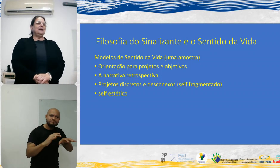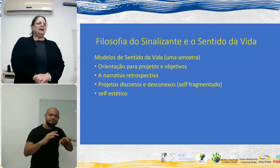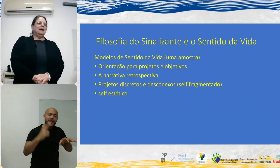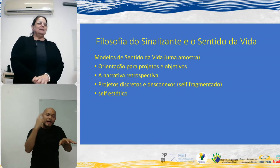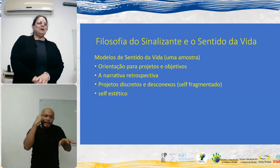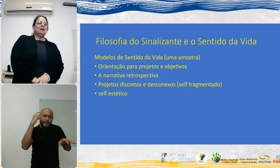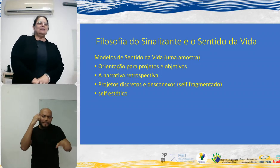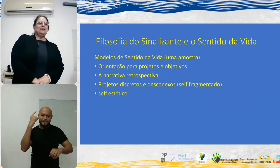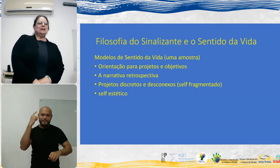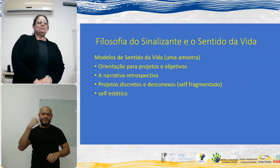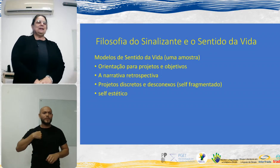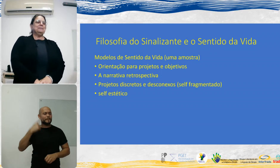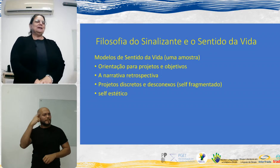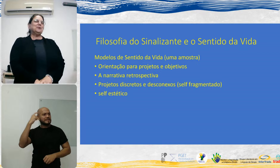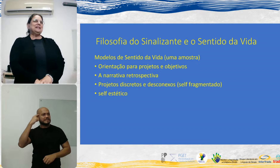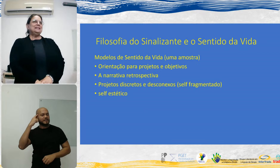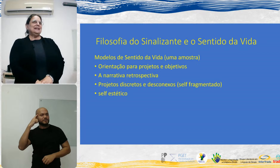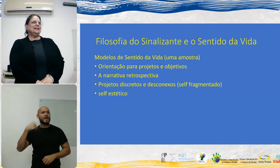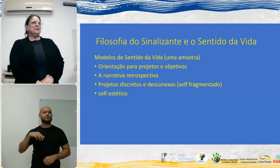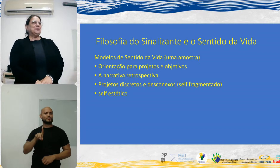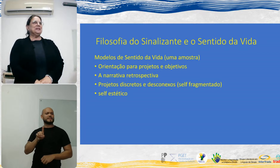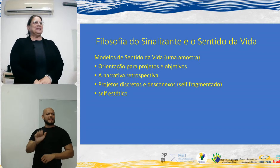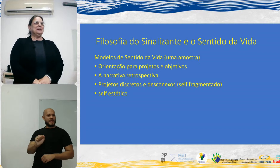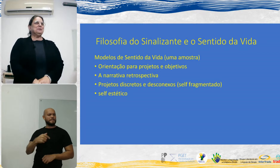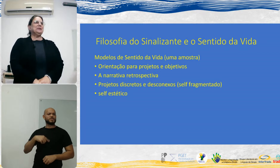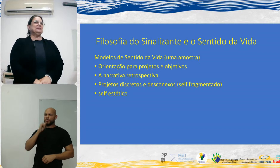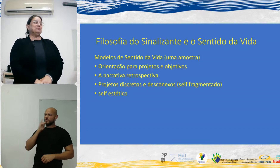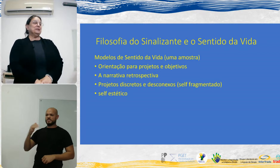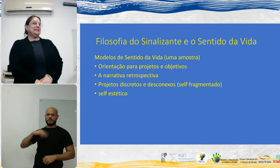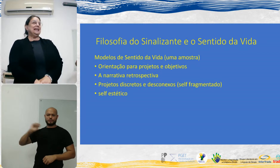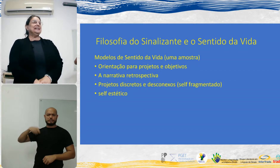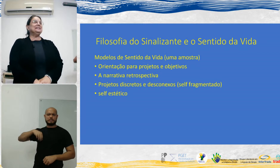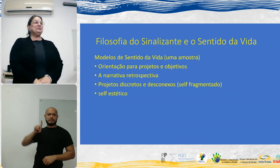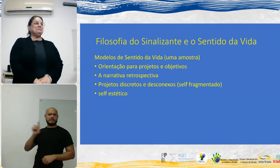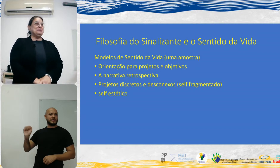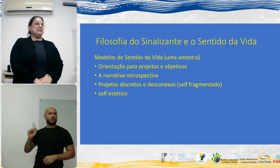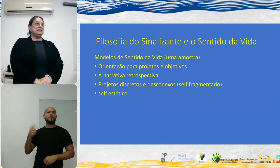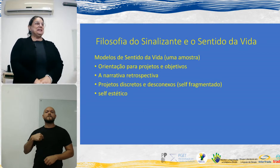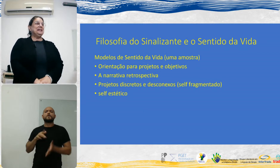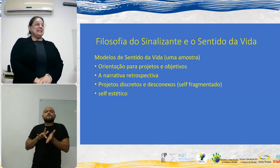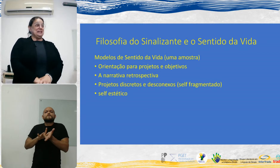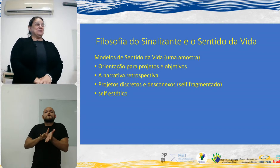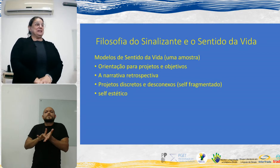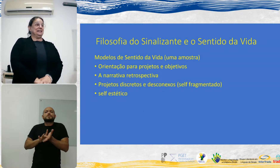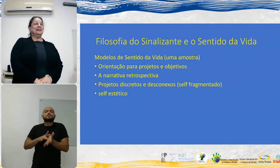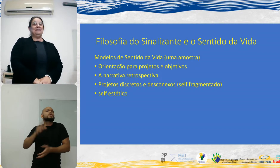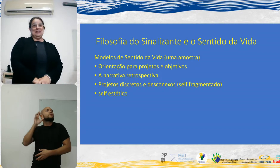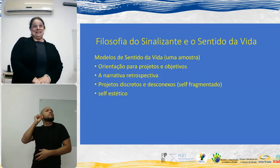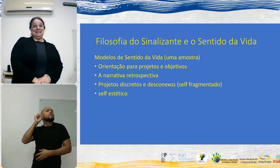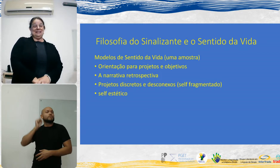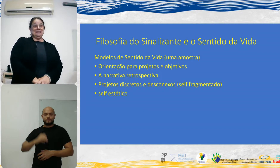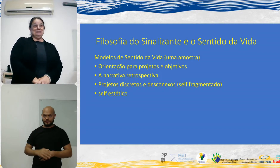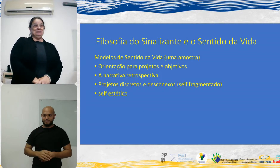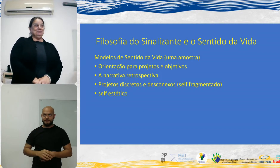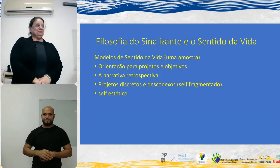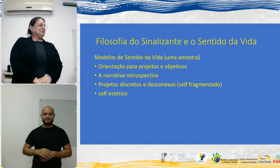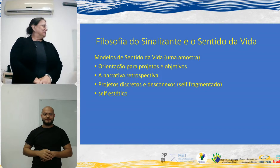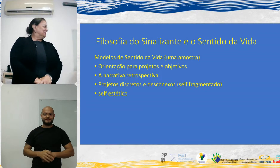my, I'm hard of hearing, but I'm not going to tell anyone, and I'm going to pretend to be hearing